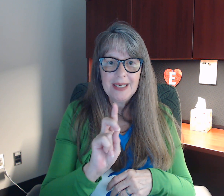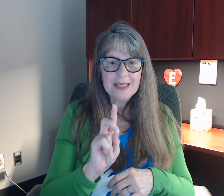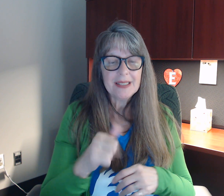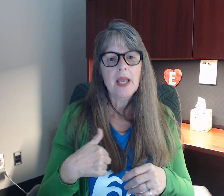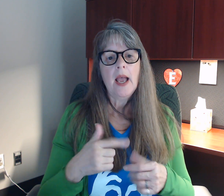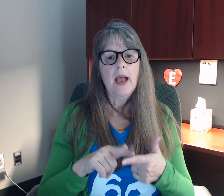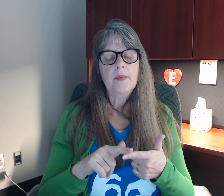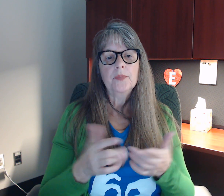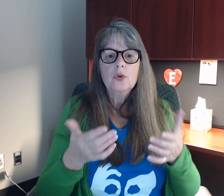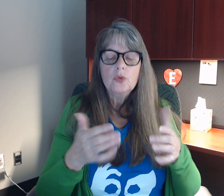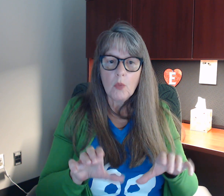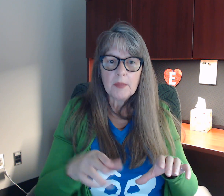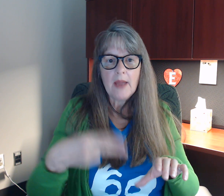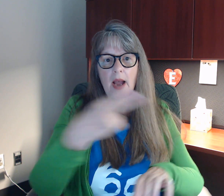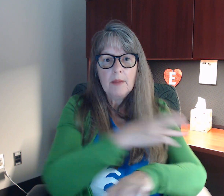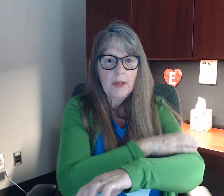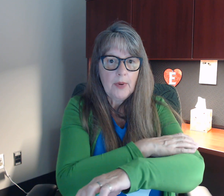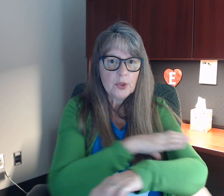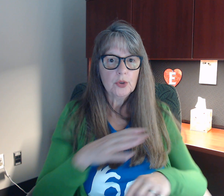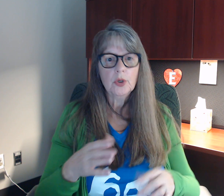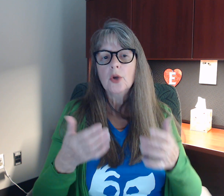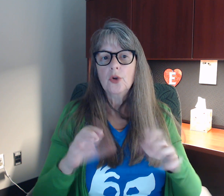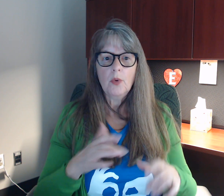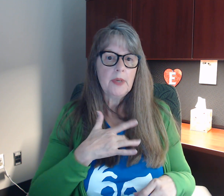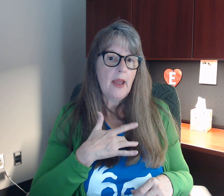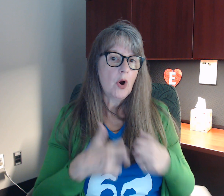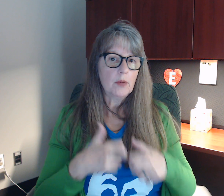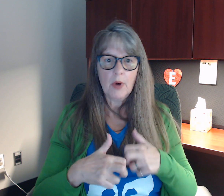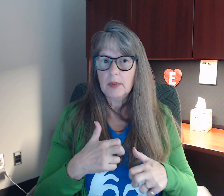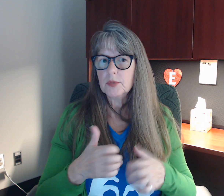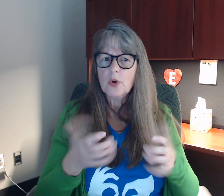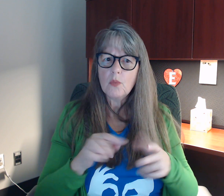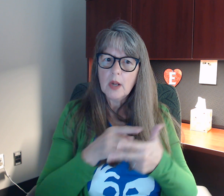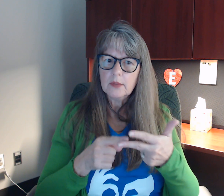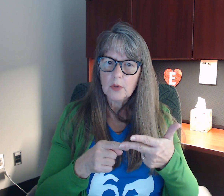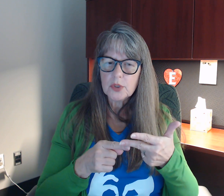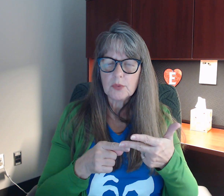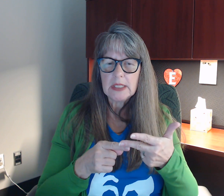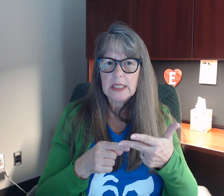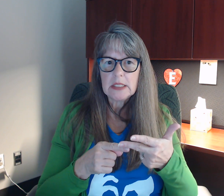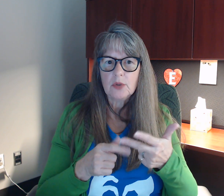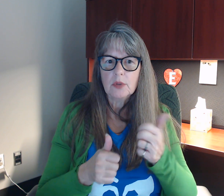diabetes. You don't want them to have high blood pressure. You don't want them to have heart problems. You don't want those three things that are the